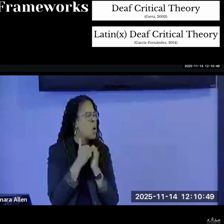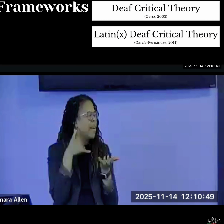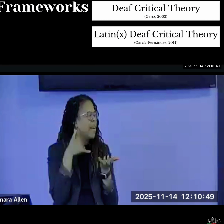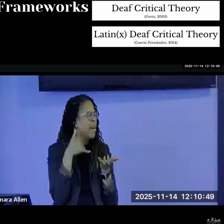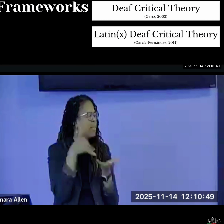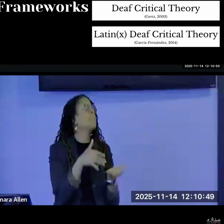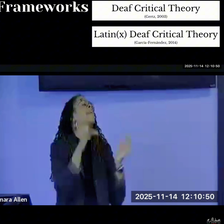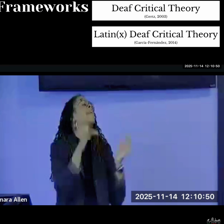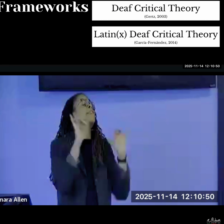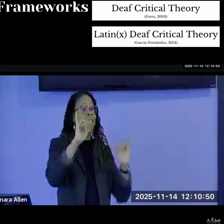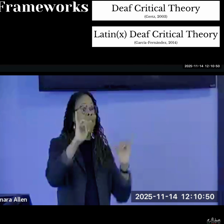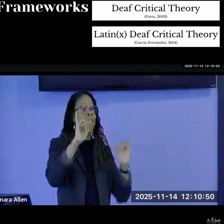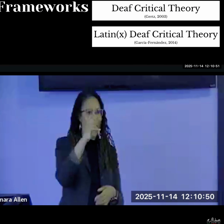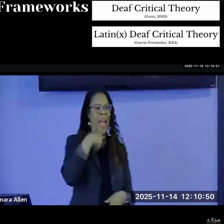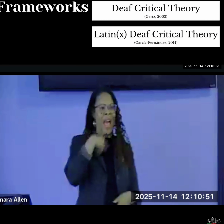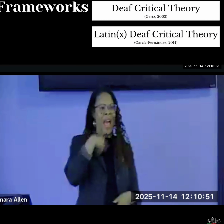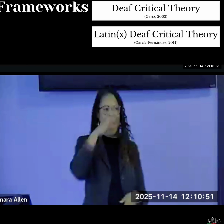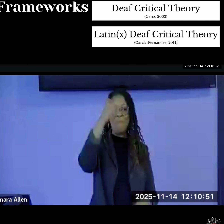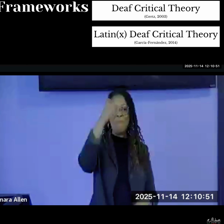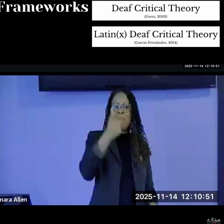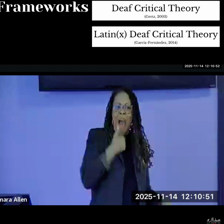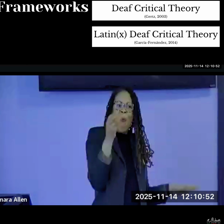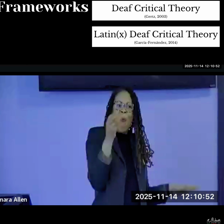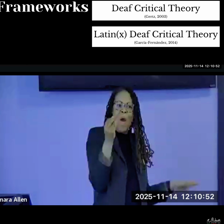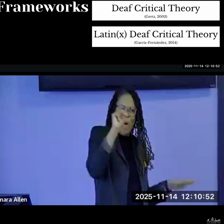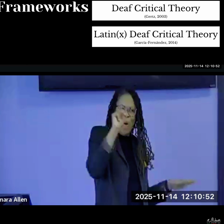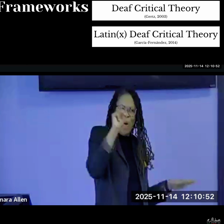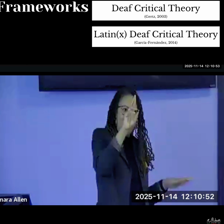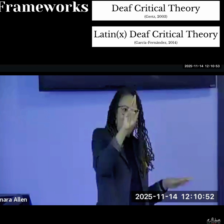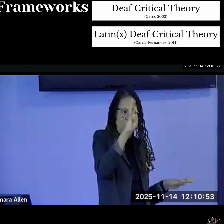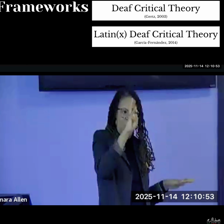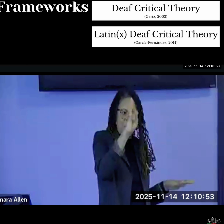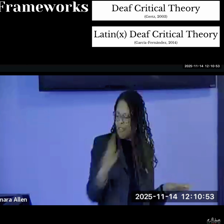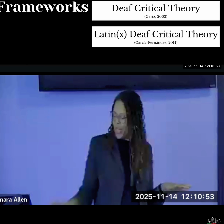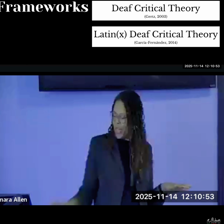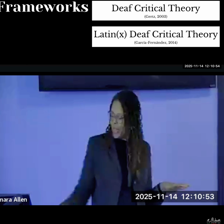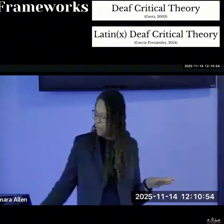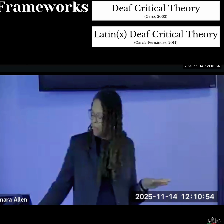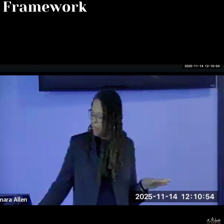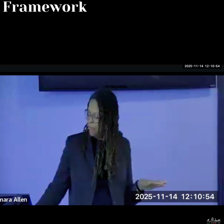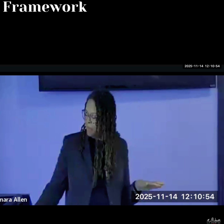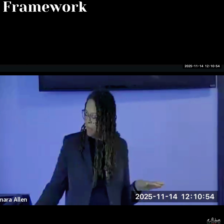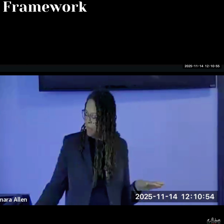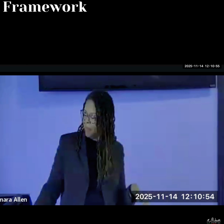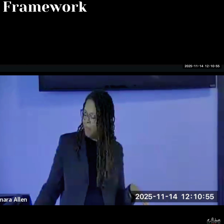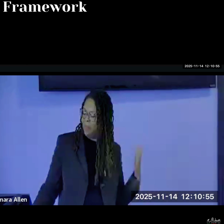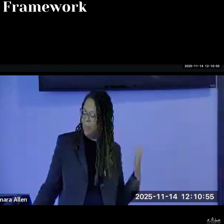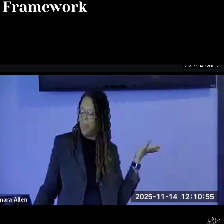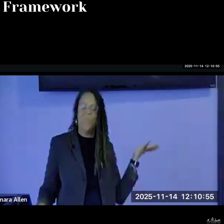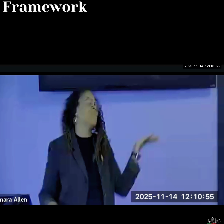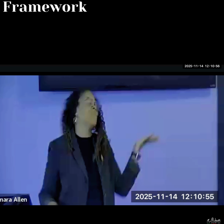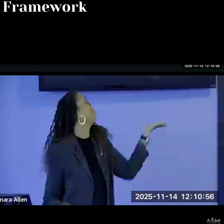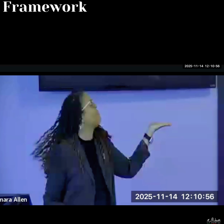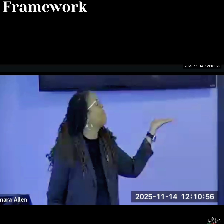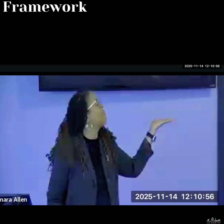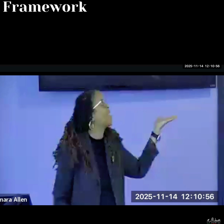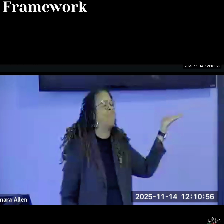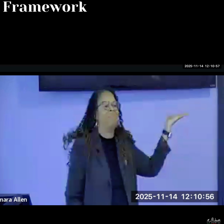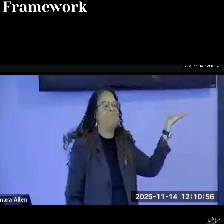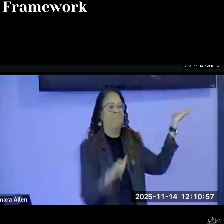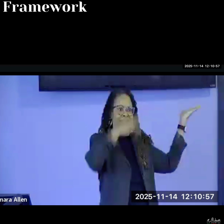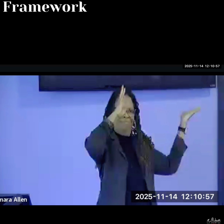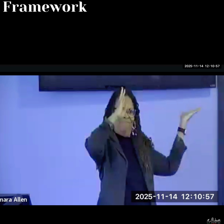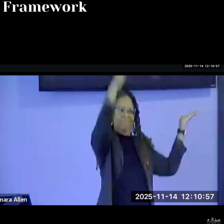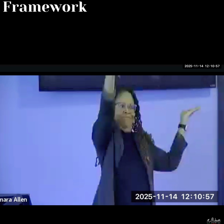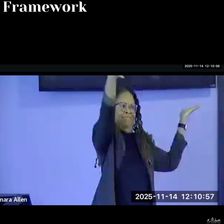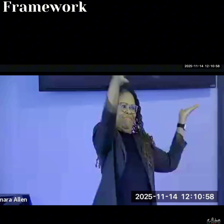And so I thought, how could I apply her work to my own community as a Black deaf woman? So